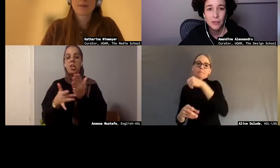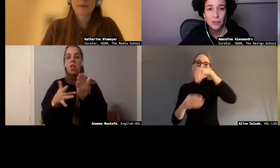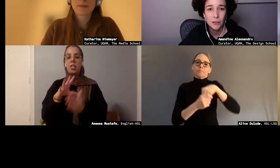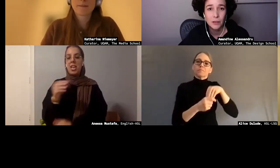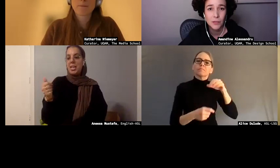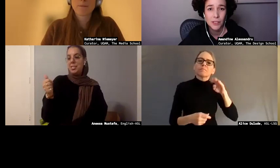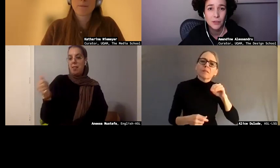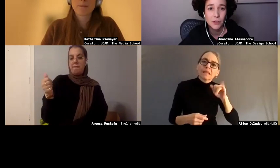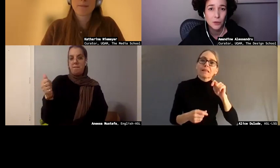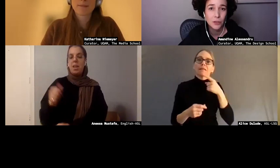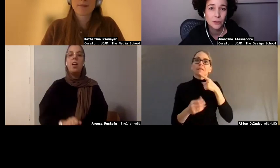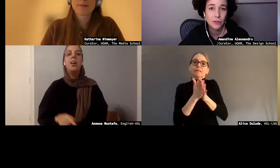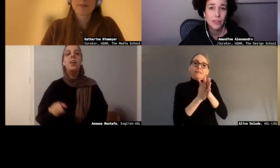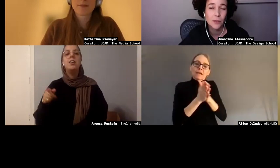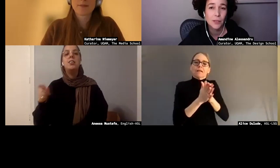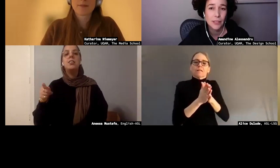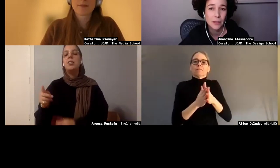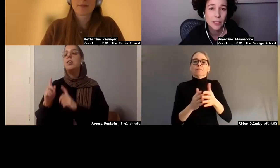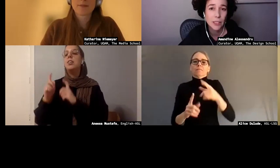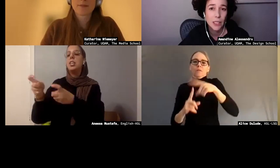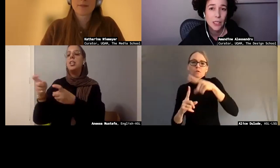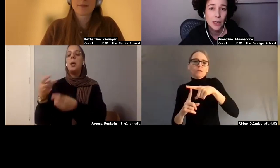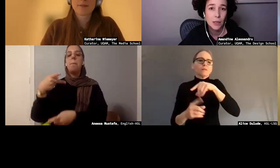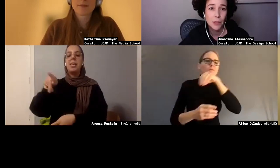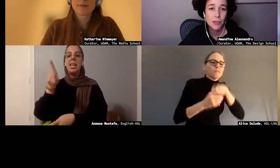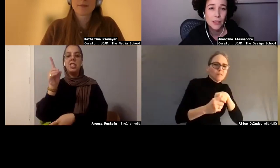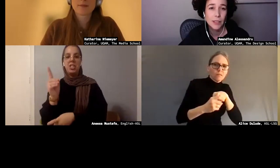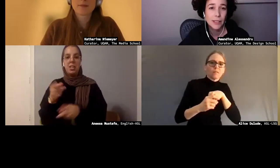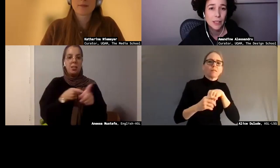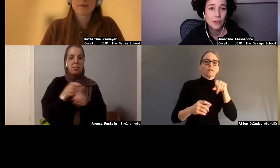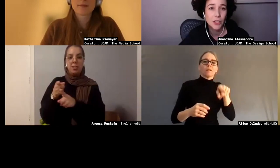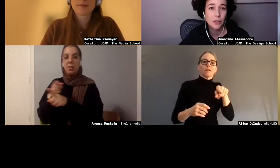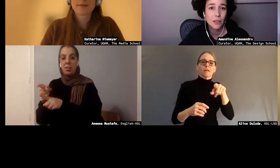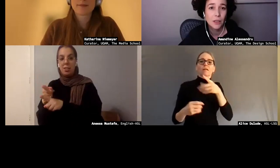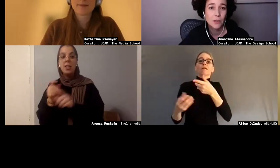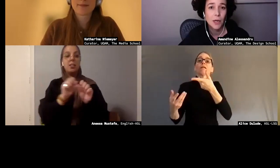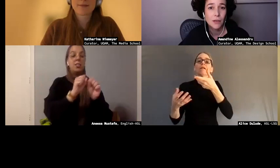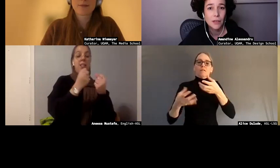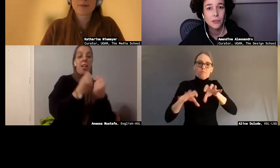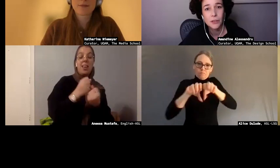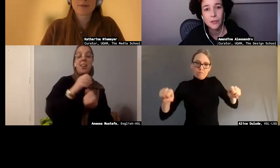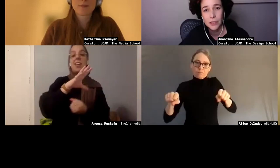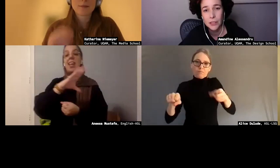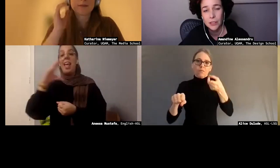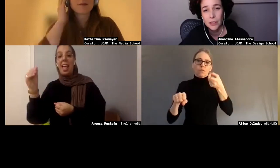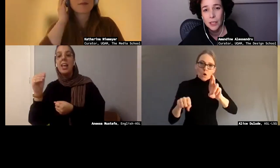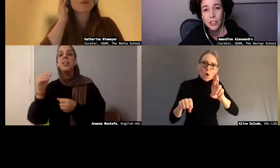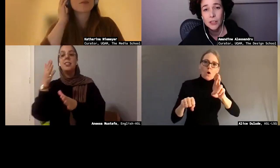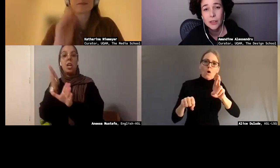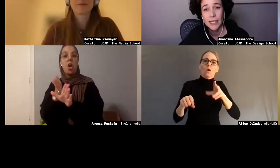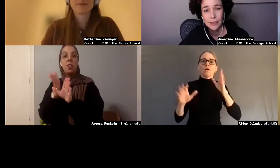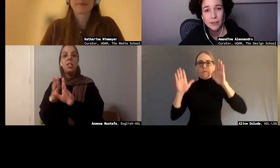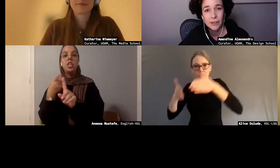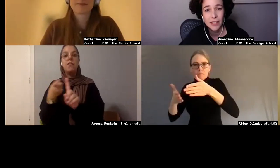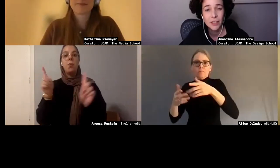Professor Turkle received a joint doctorate in sociology and personality psychology from Harvard University, and she's